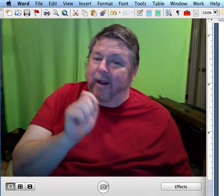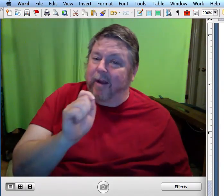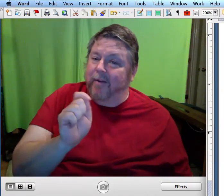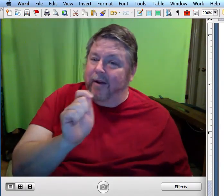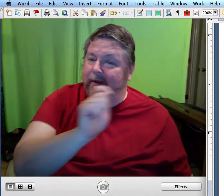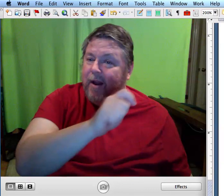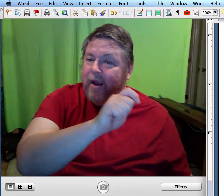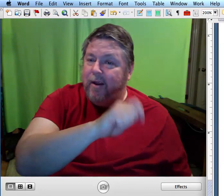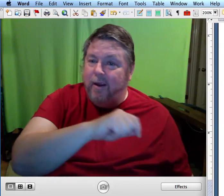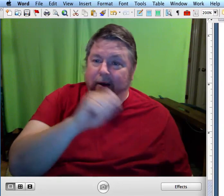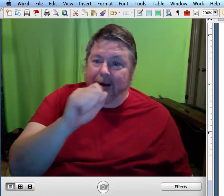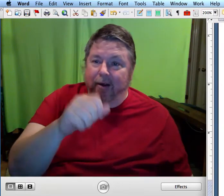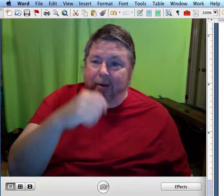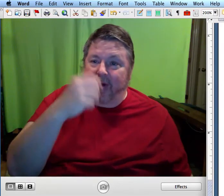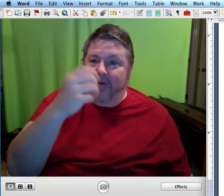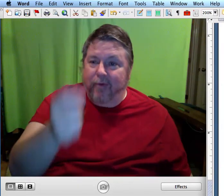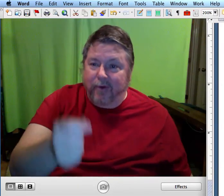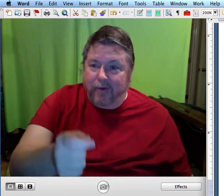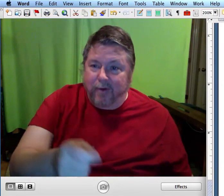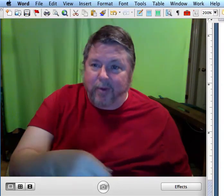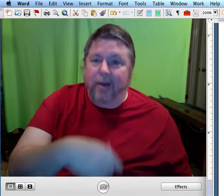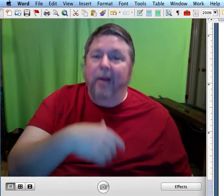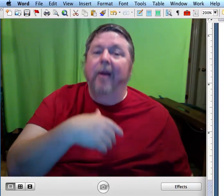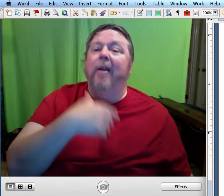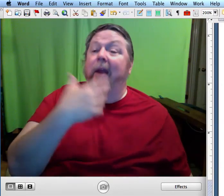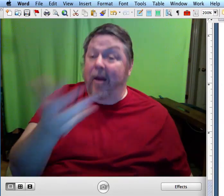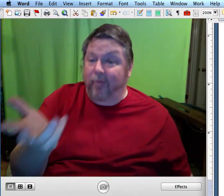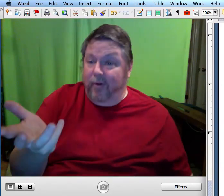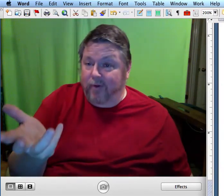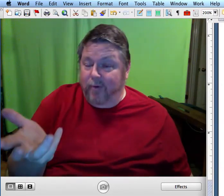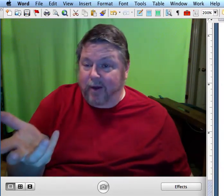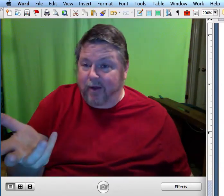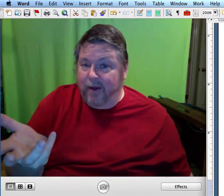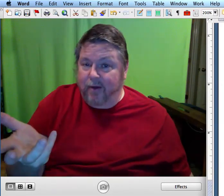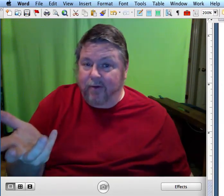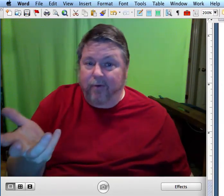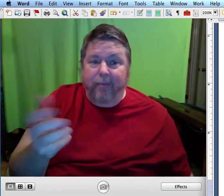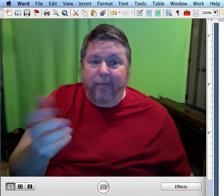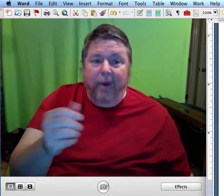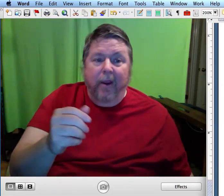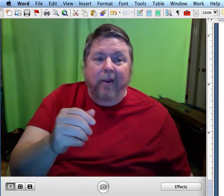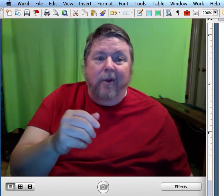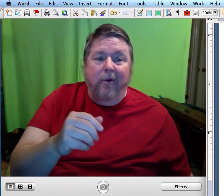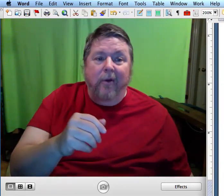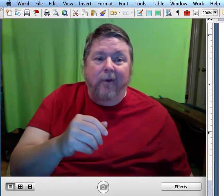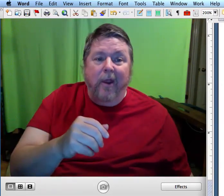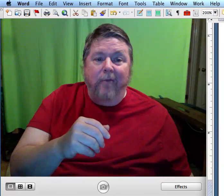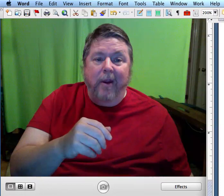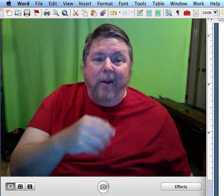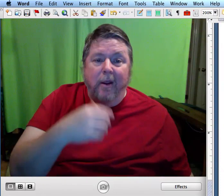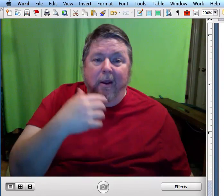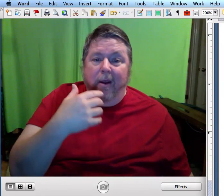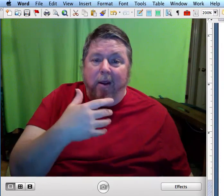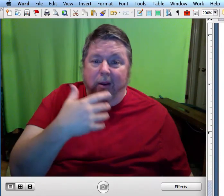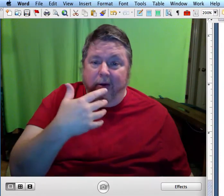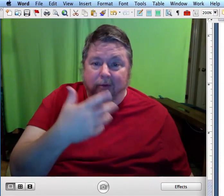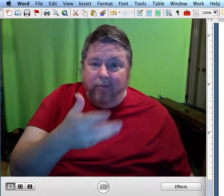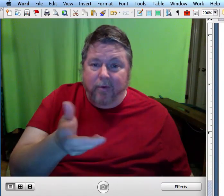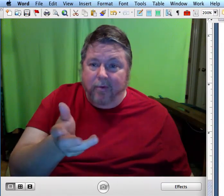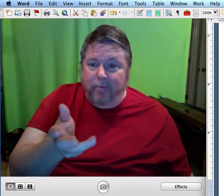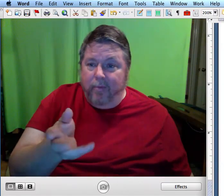An excellent gets an A, above average gets to B. The average is what the C is for. So if you gave me